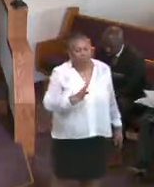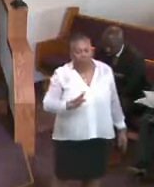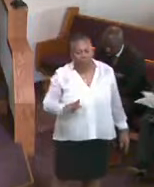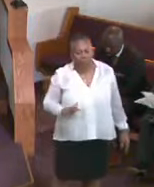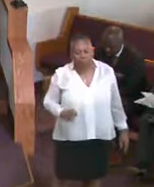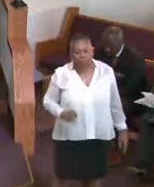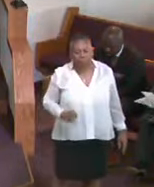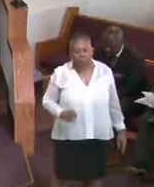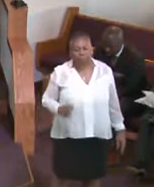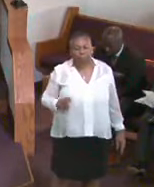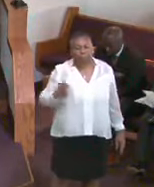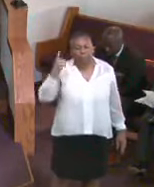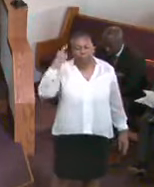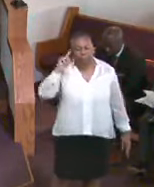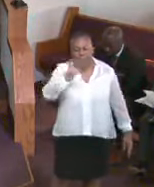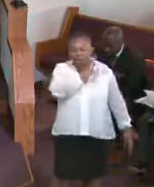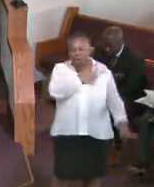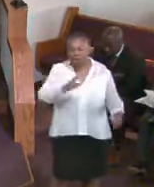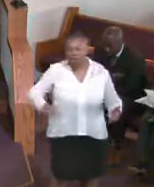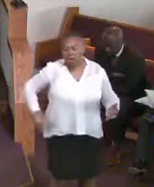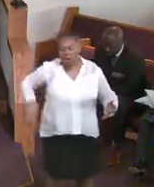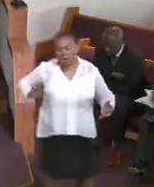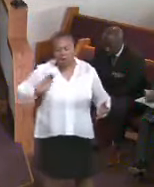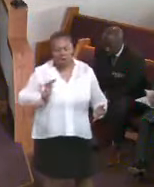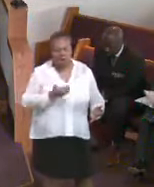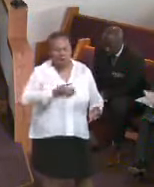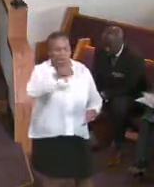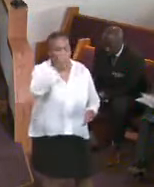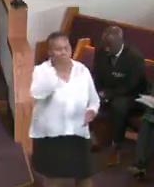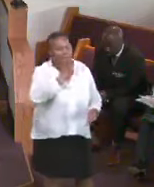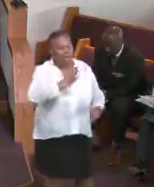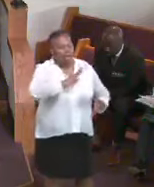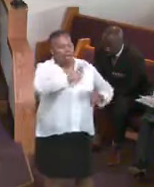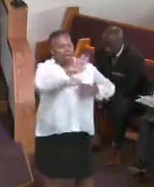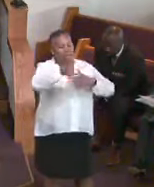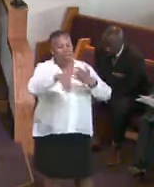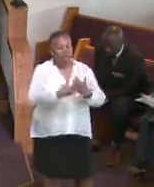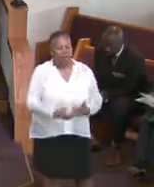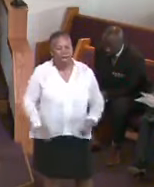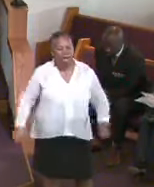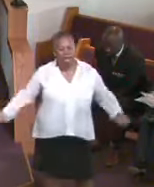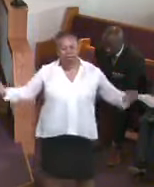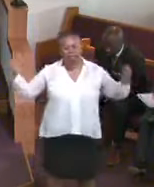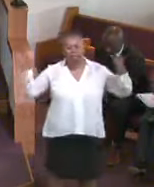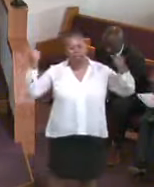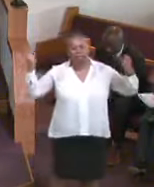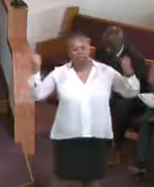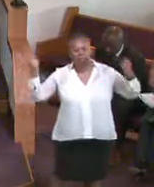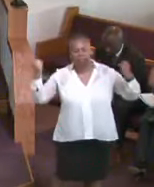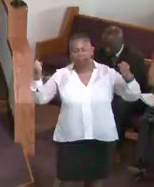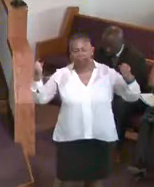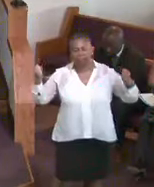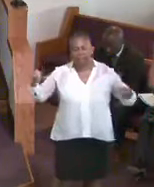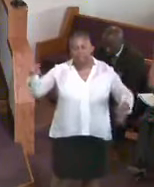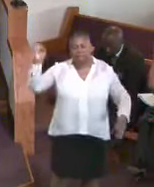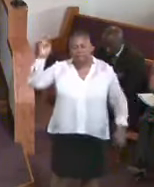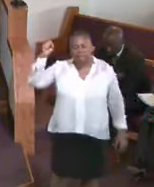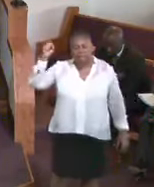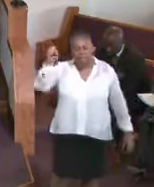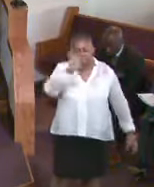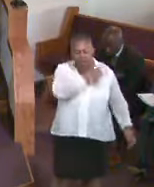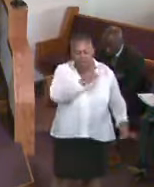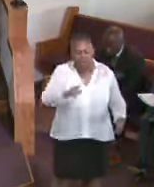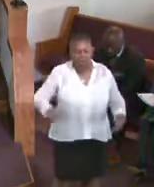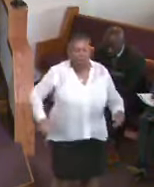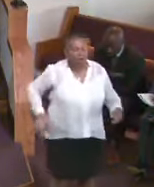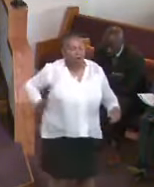For the Lord our God, for the Lord our God is almighty. Yes, the Lord our God.